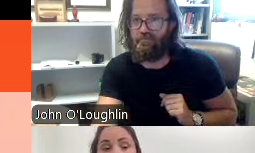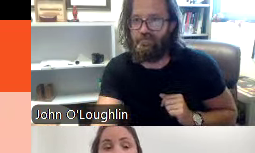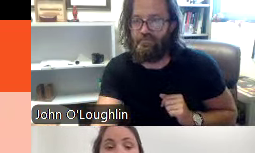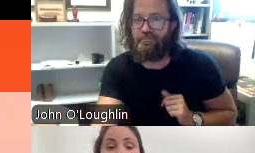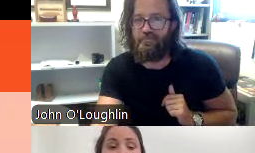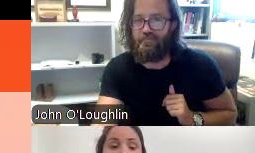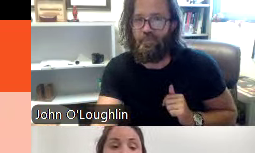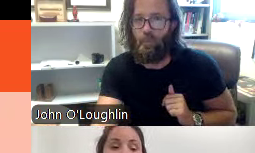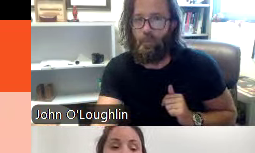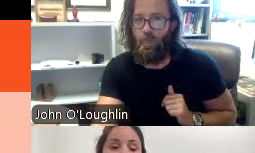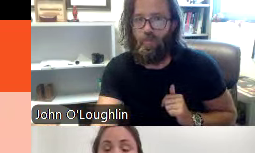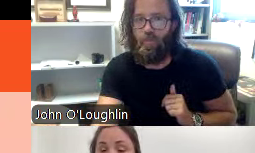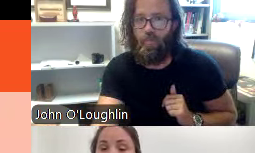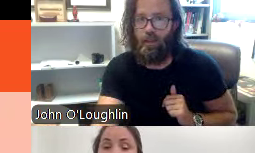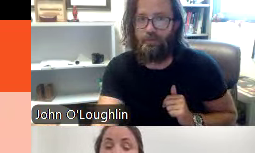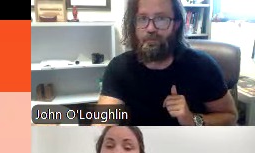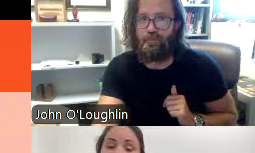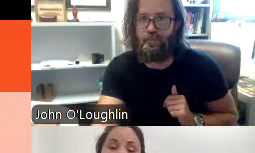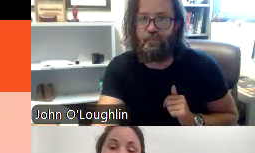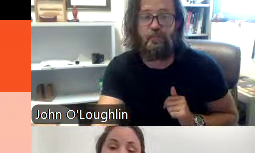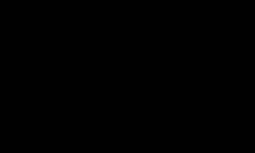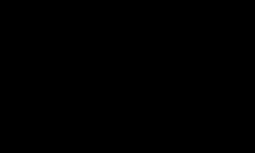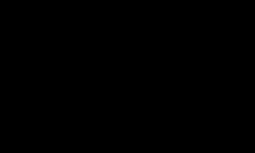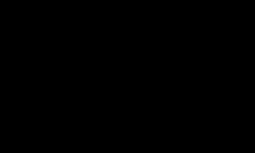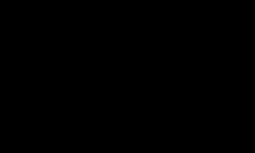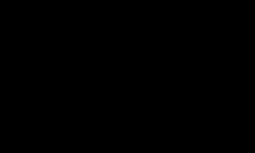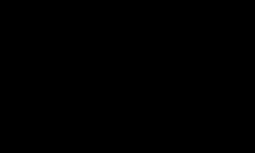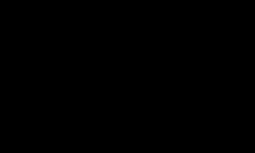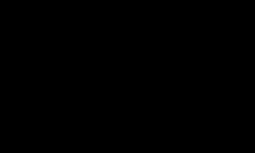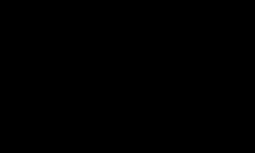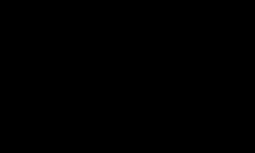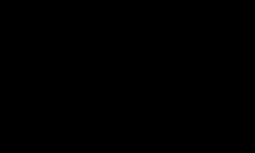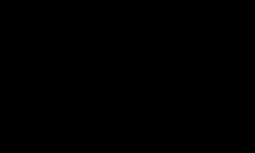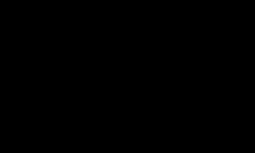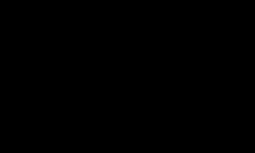use for each of the activities or dialogues.